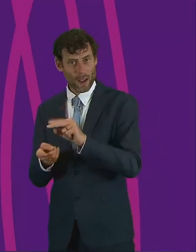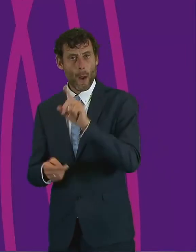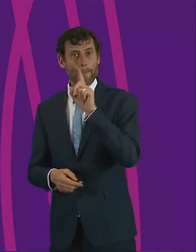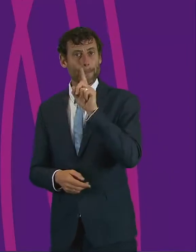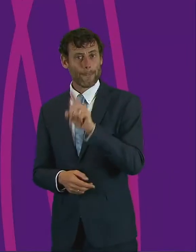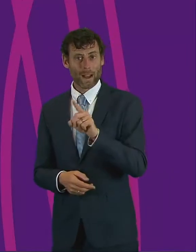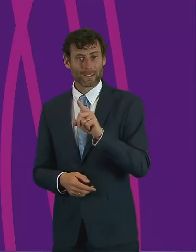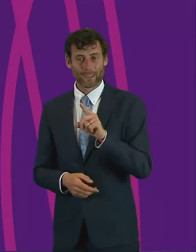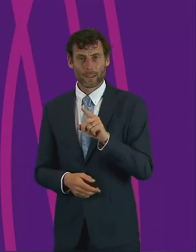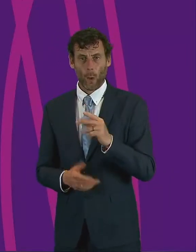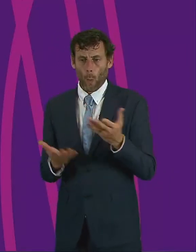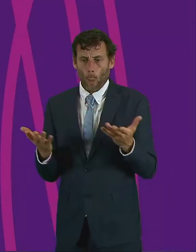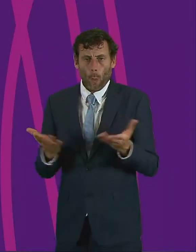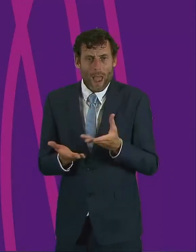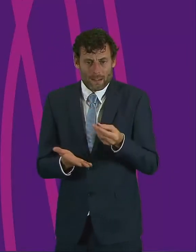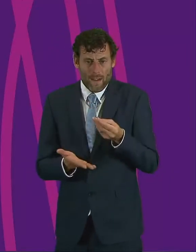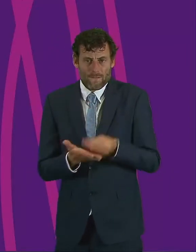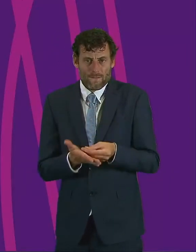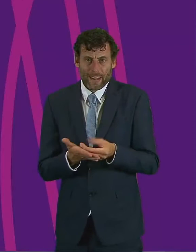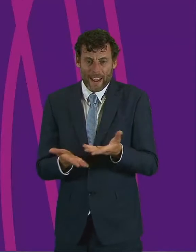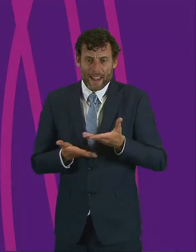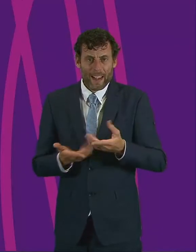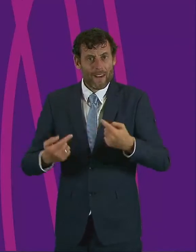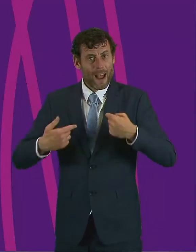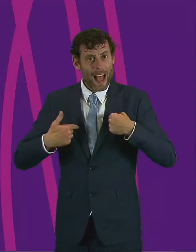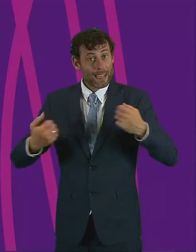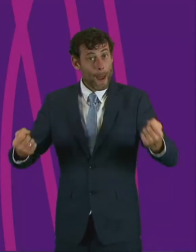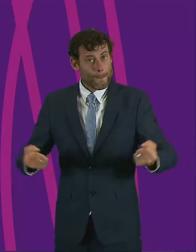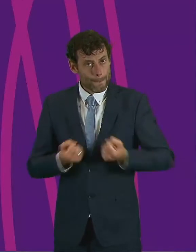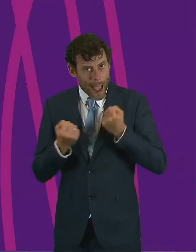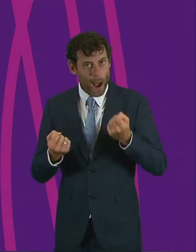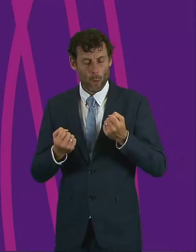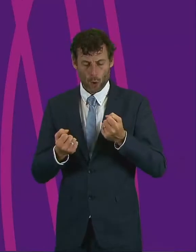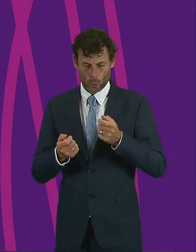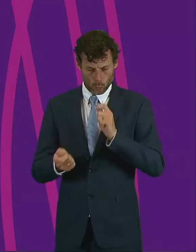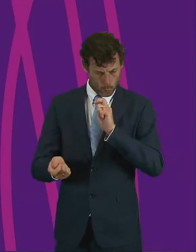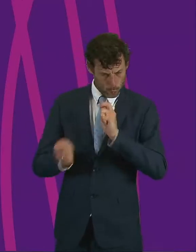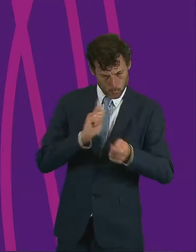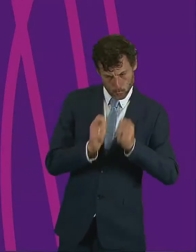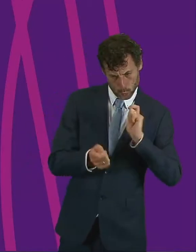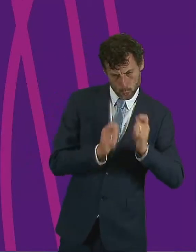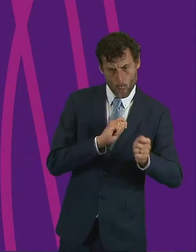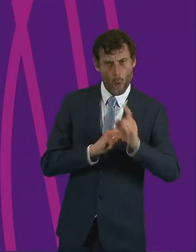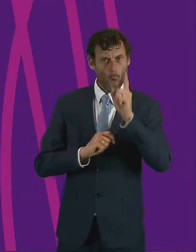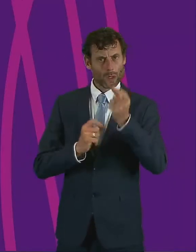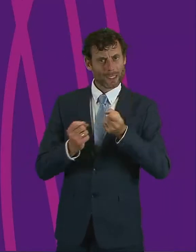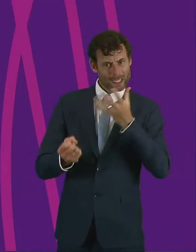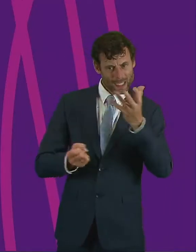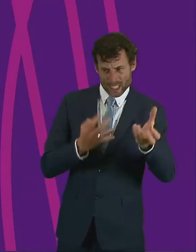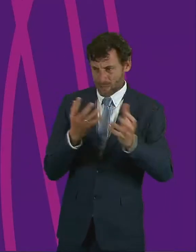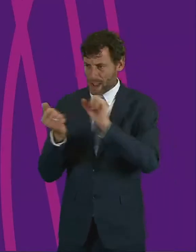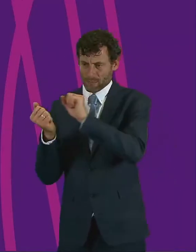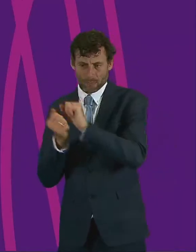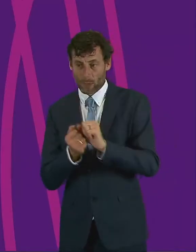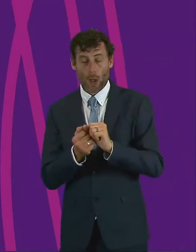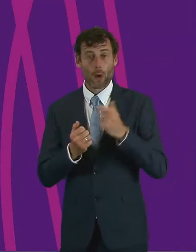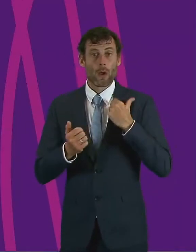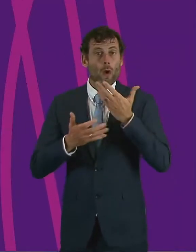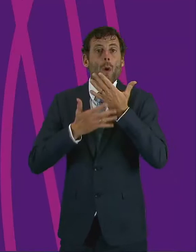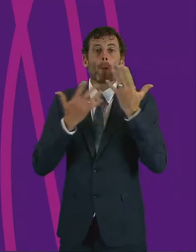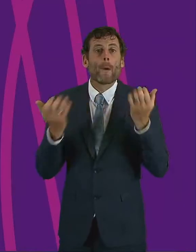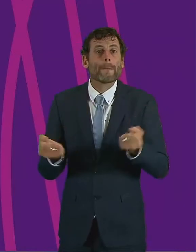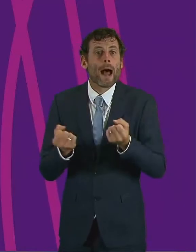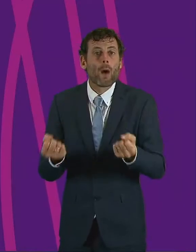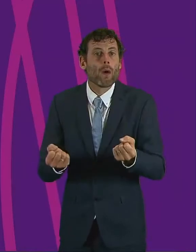need to tailor our response to Scotland's economy. We will continue to work with industry and will continue to engage with the